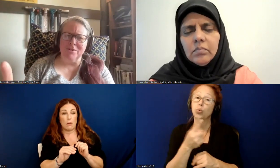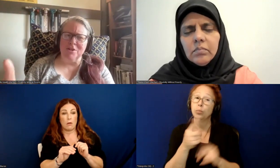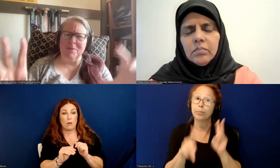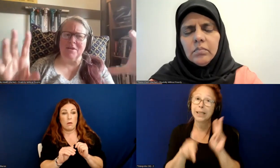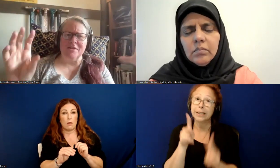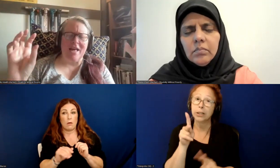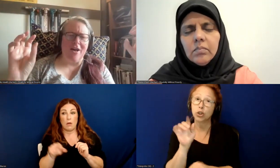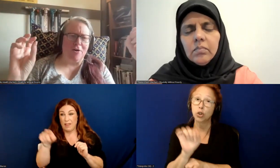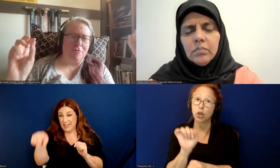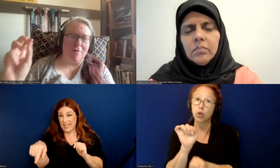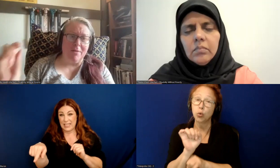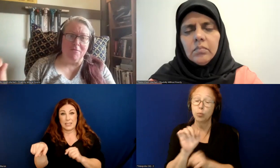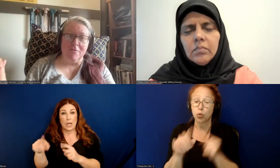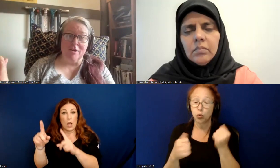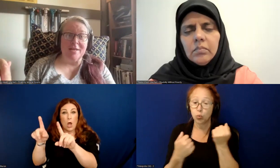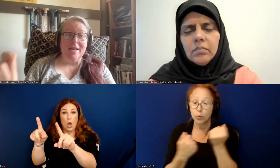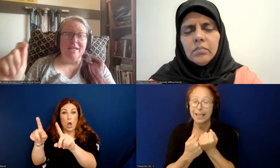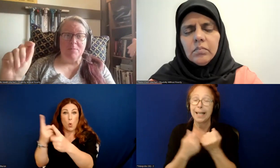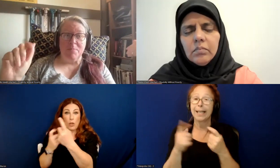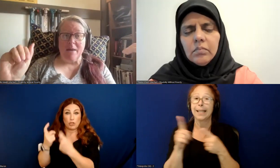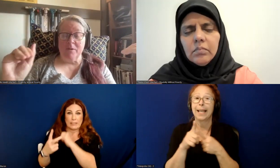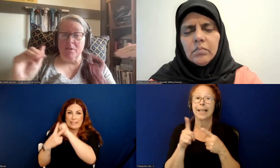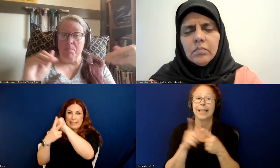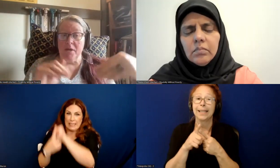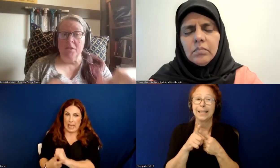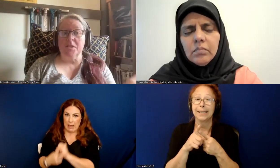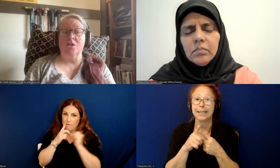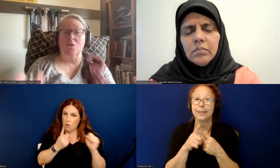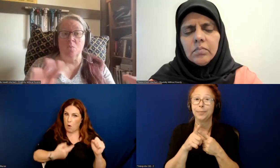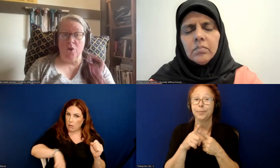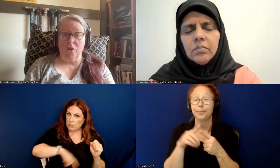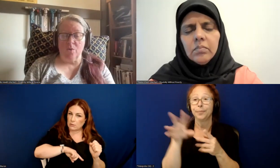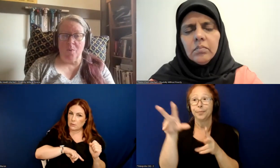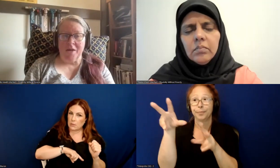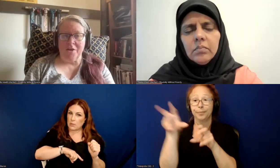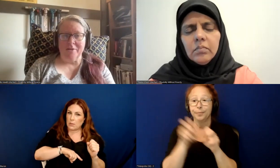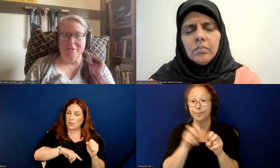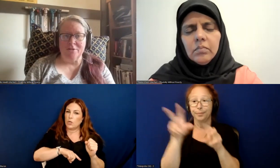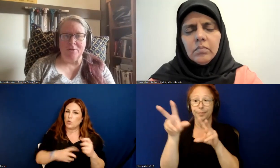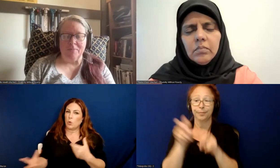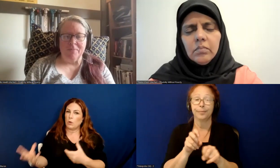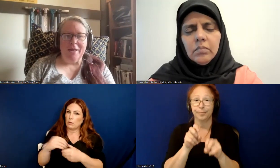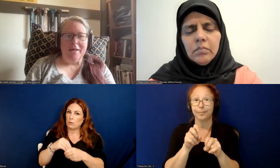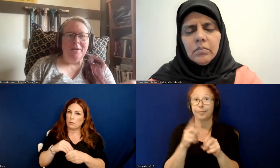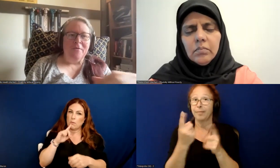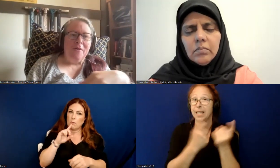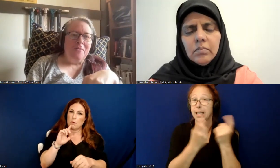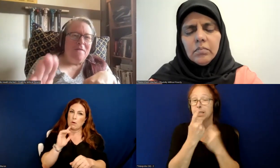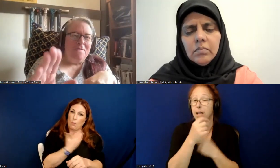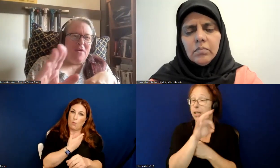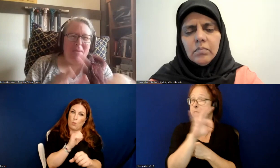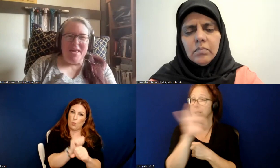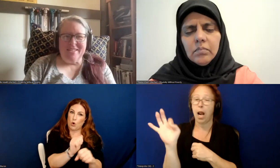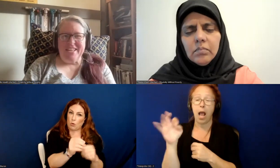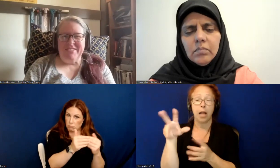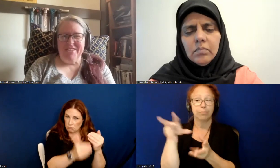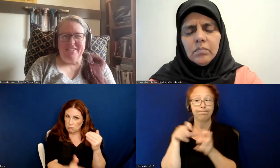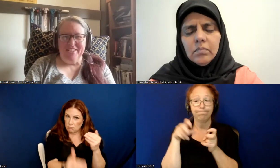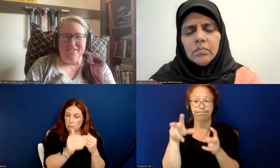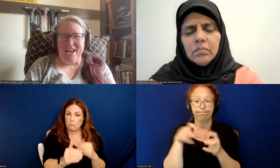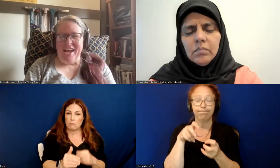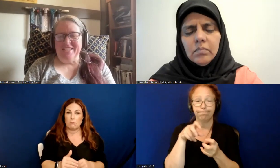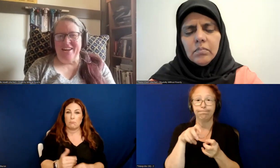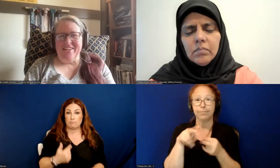are captured, because they are great for us to be able to build into the work that we're going to do. For me as